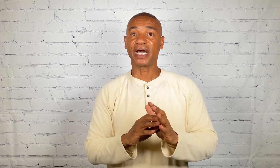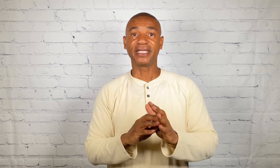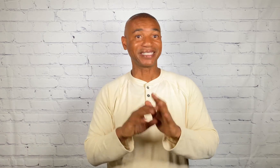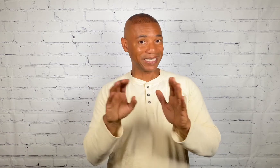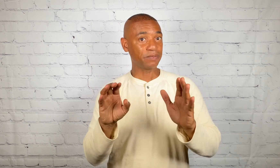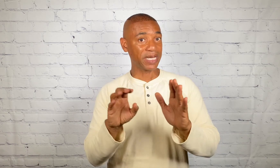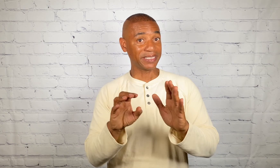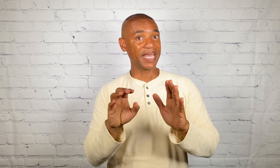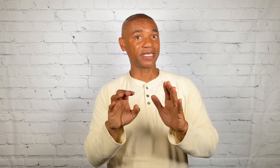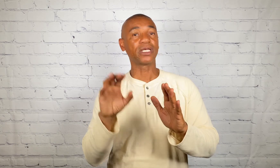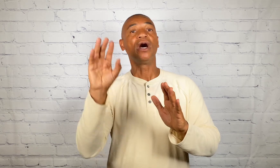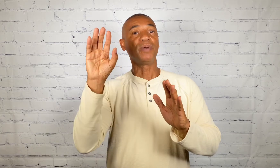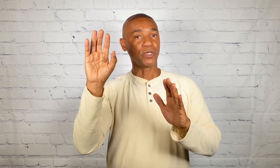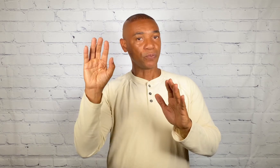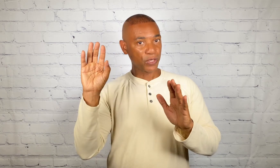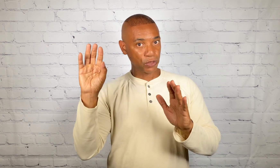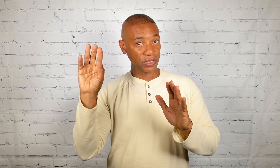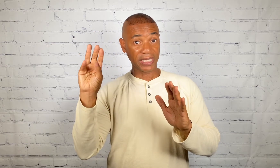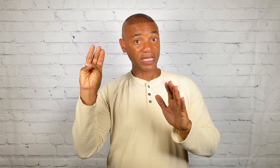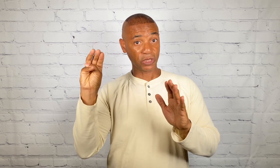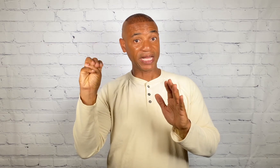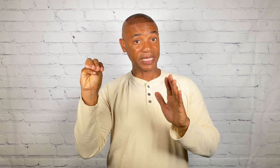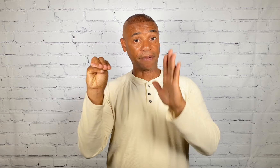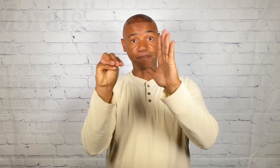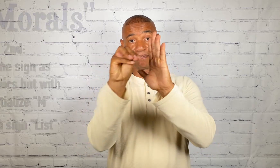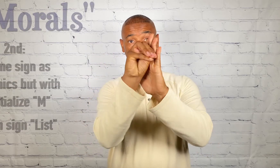is the same sign as ethics, but you would use an initialized M.